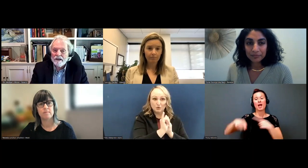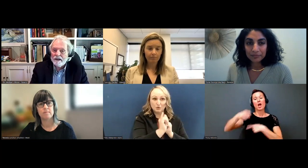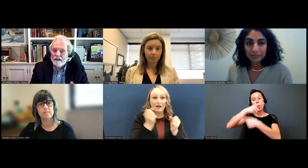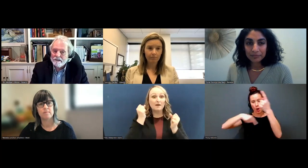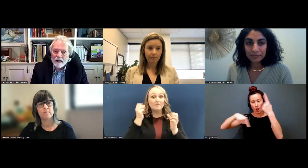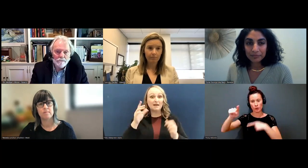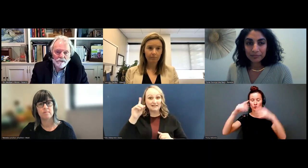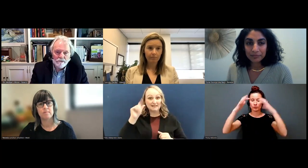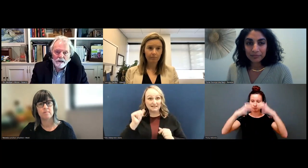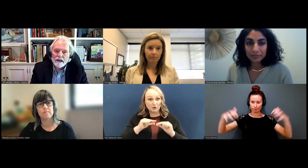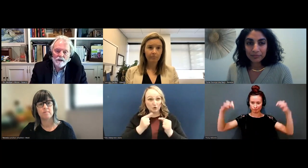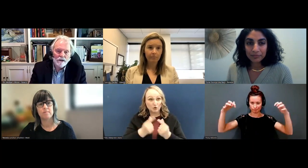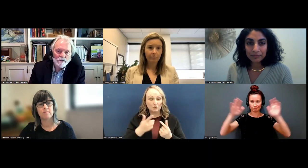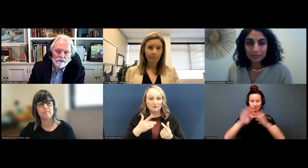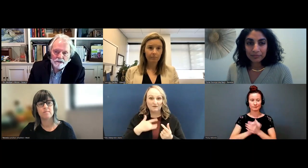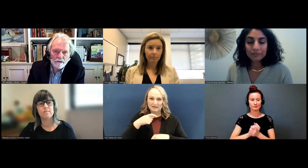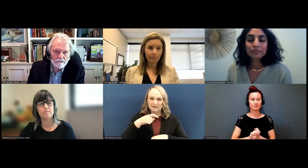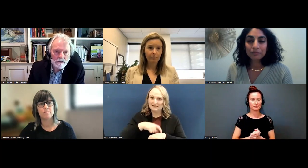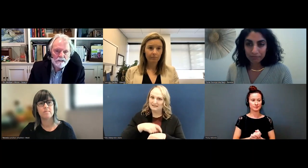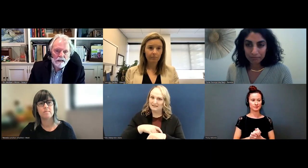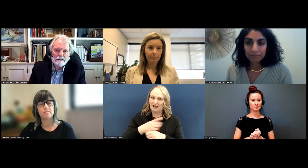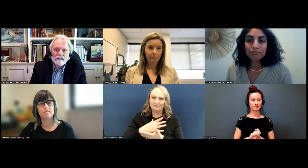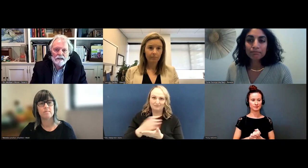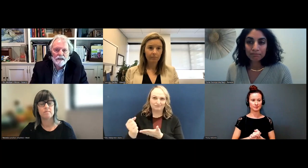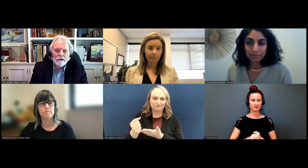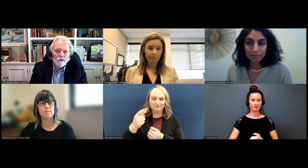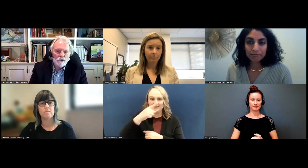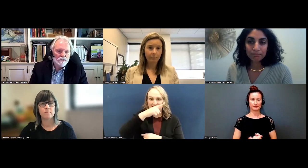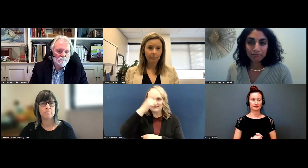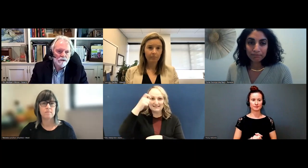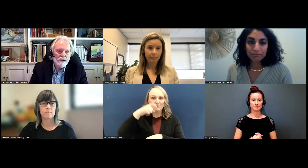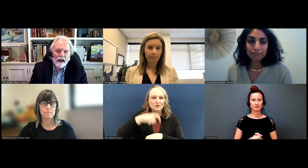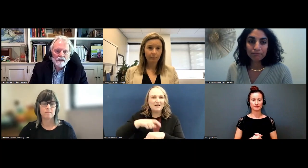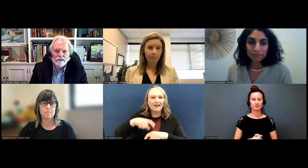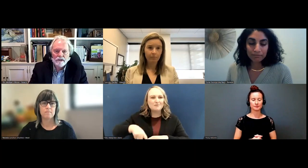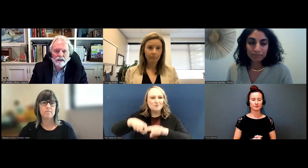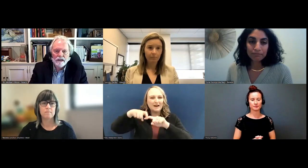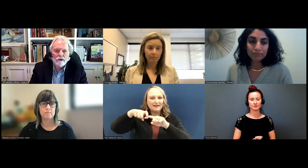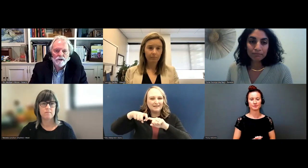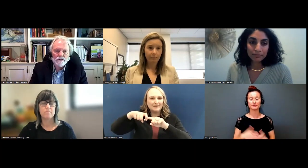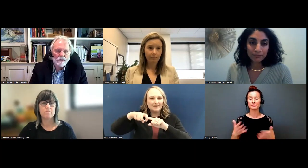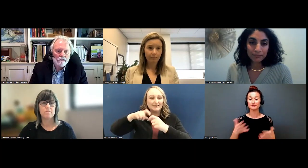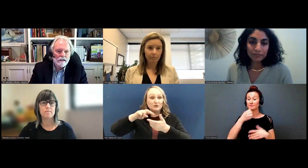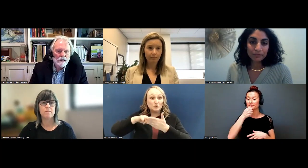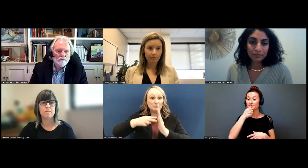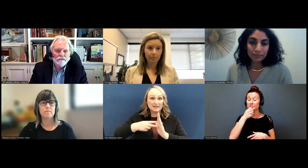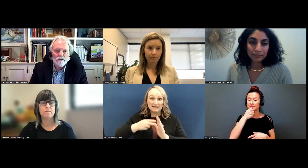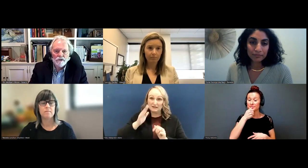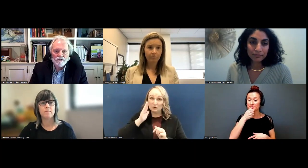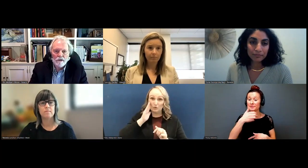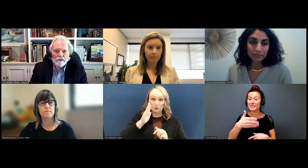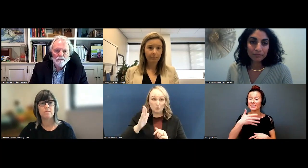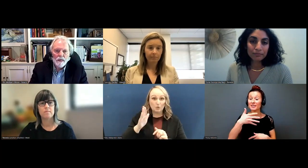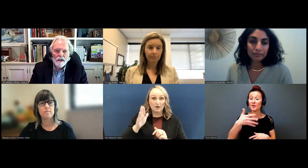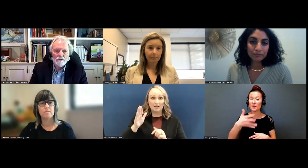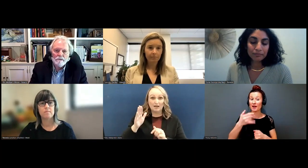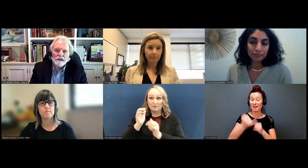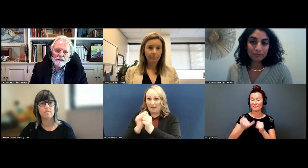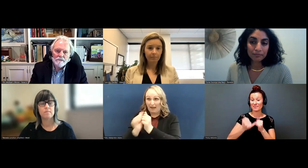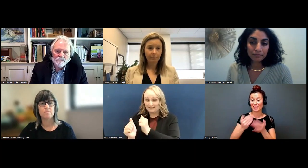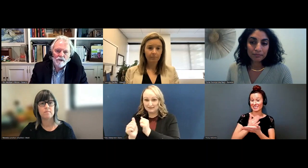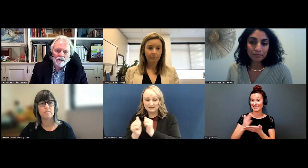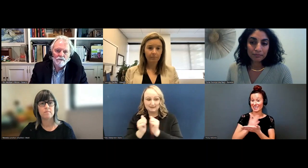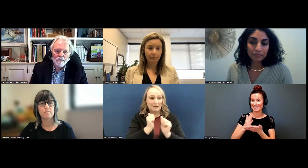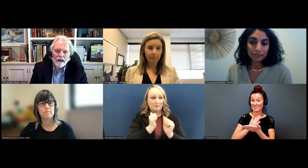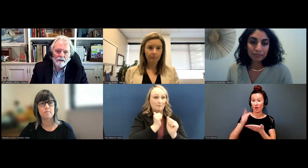is time is running out close to the summer recess. Will this bill pass and get royal assent before the summer? We've been